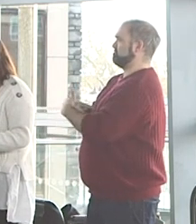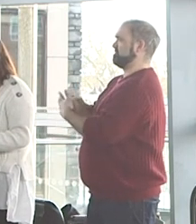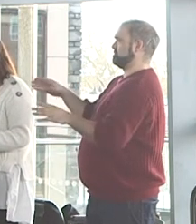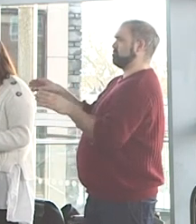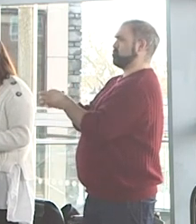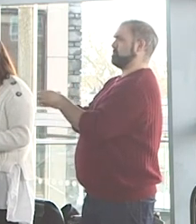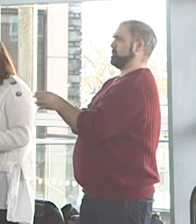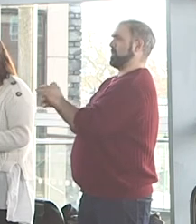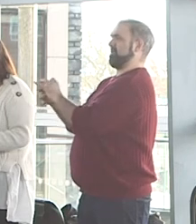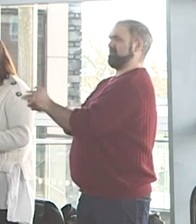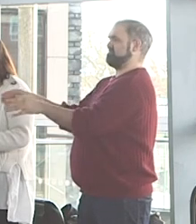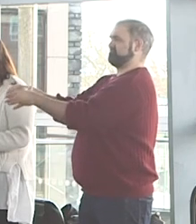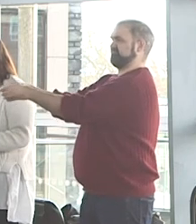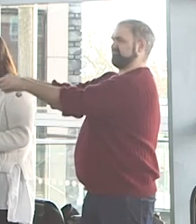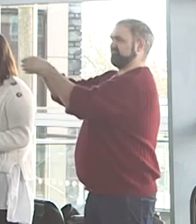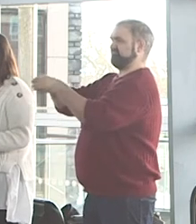collective.